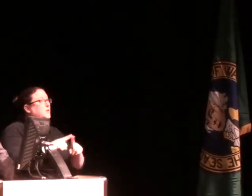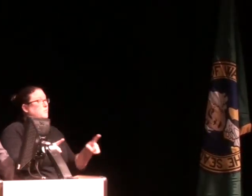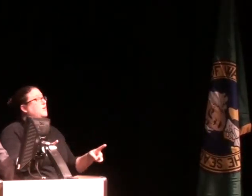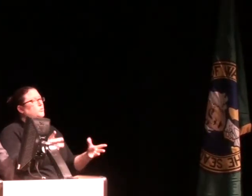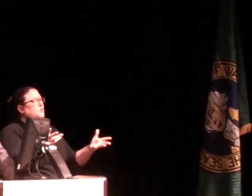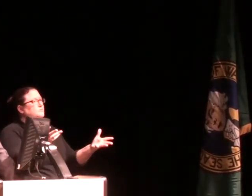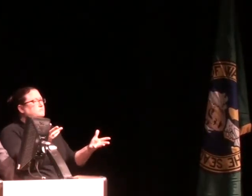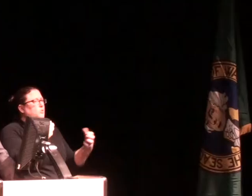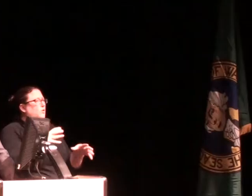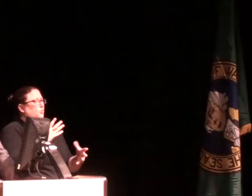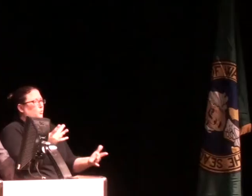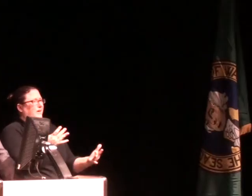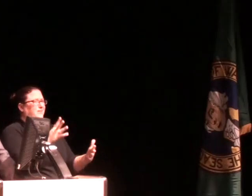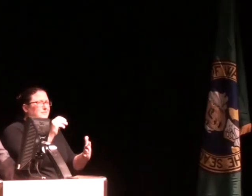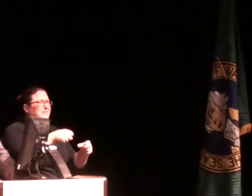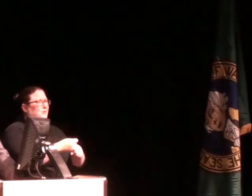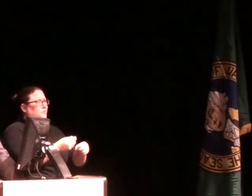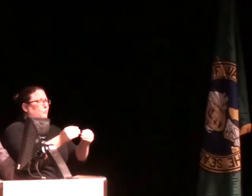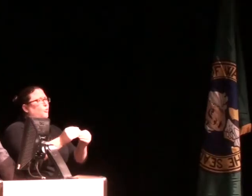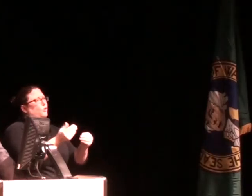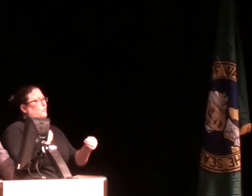normal relations between Cuba and the United States.